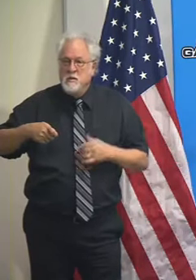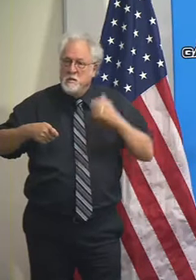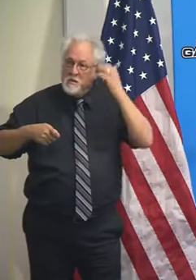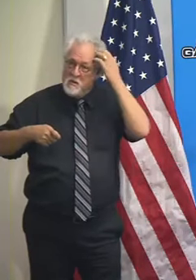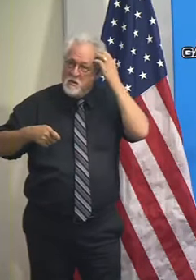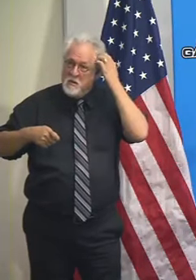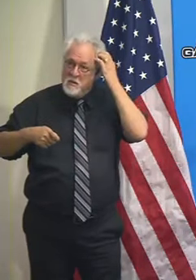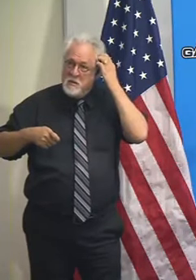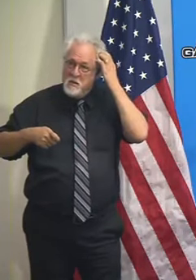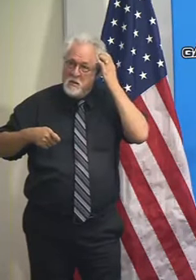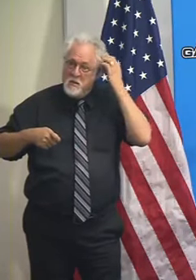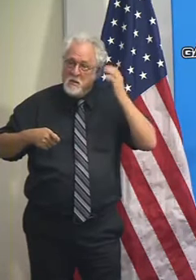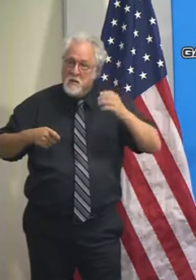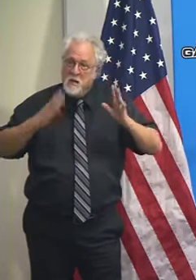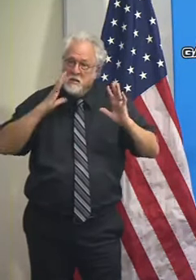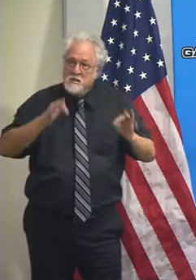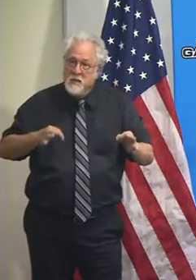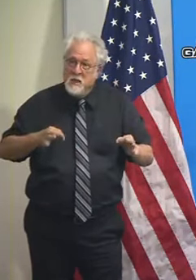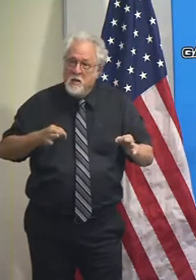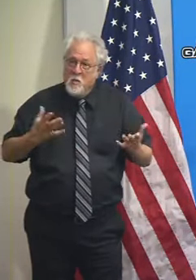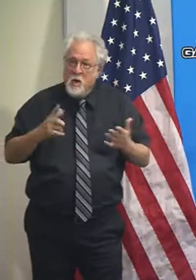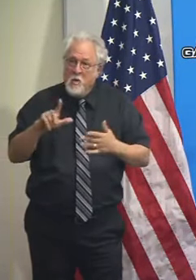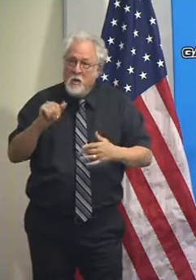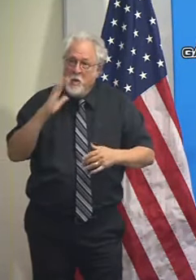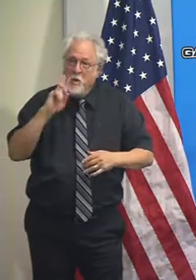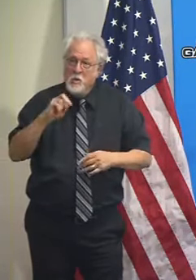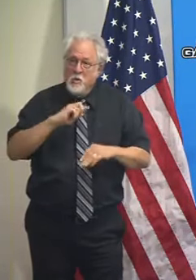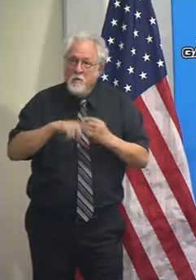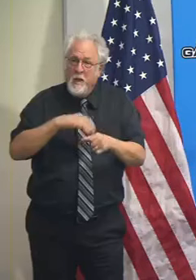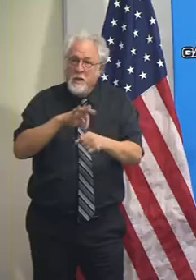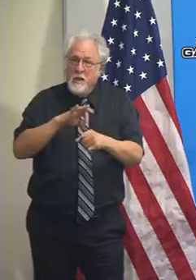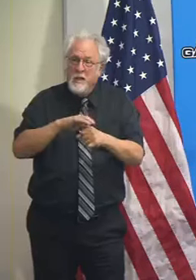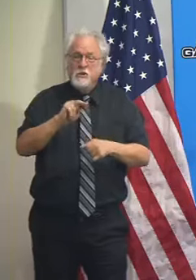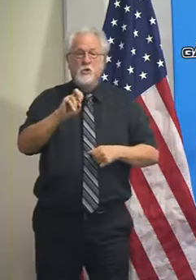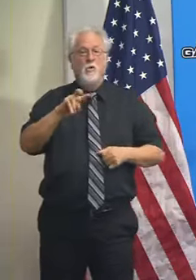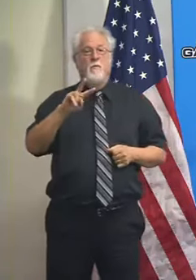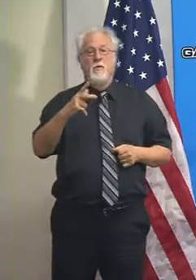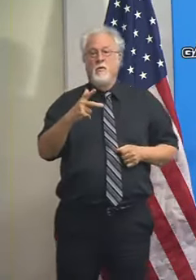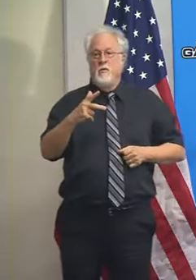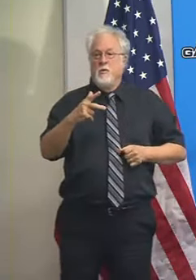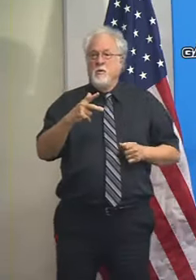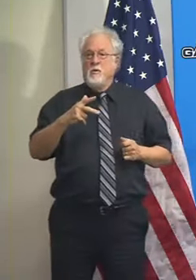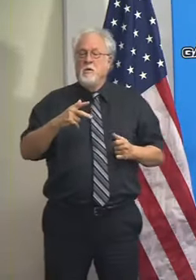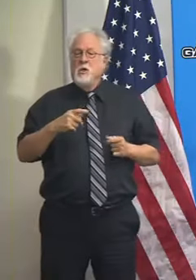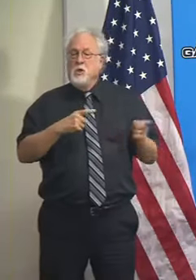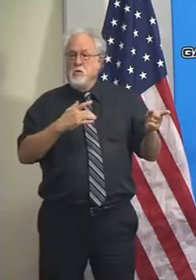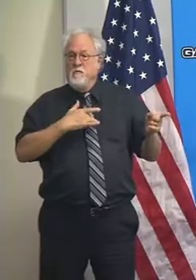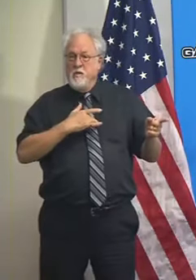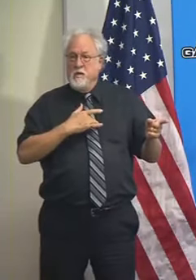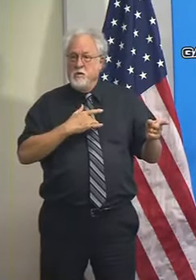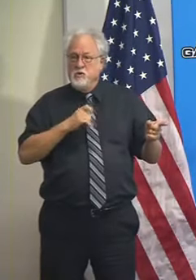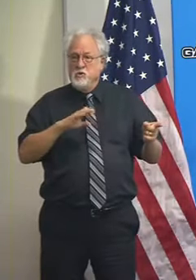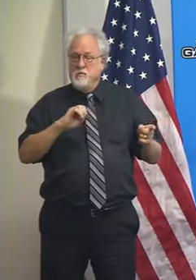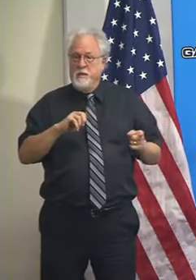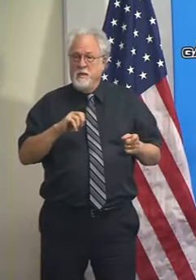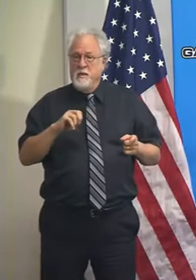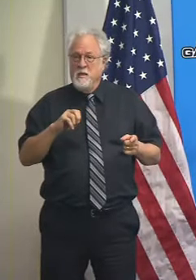Yeah. will decide, I guess, what Louisiana will do about its election on November 3rd. To make clear, do you think there needs to be a